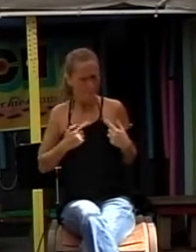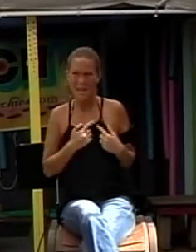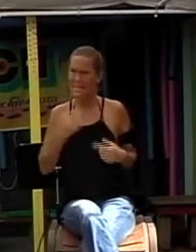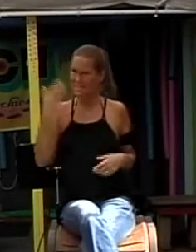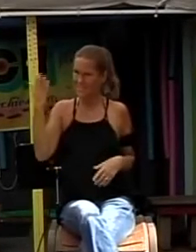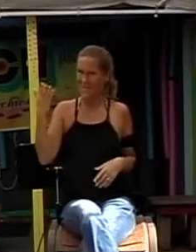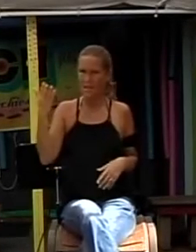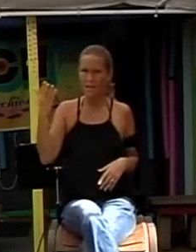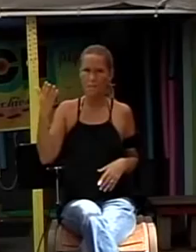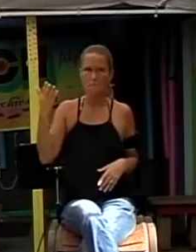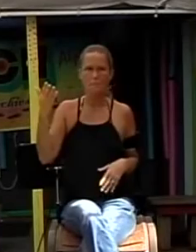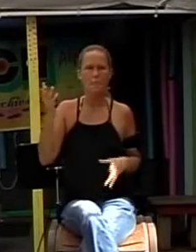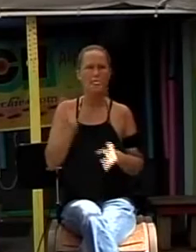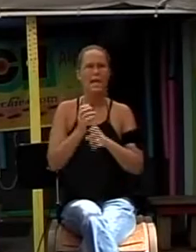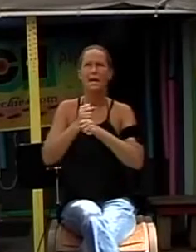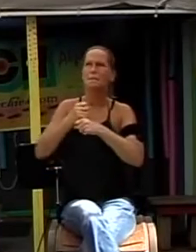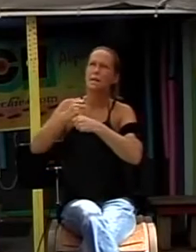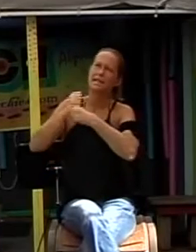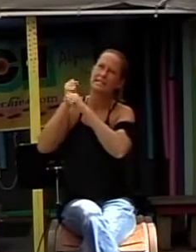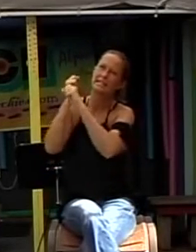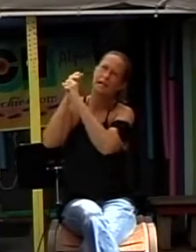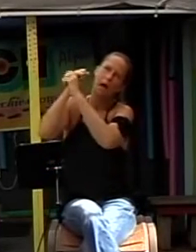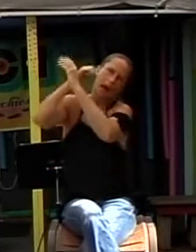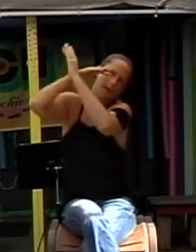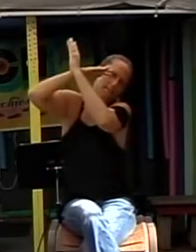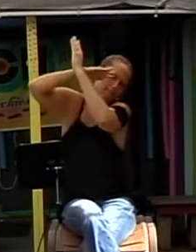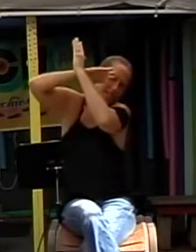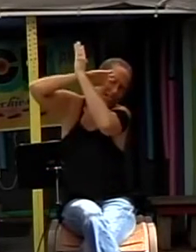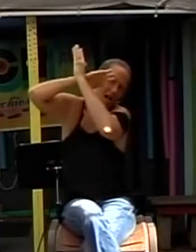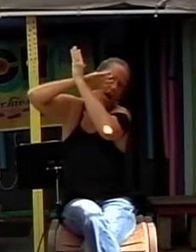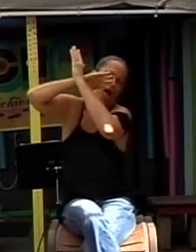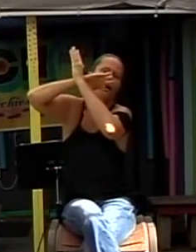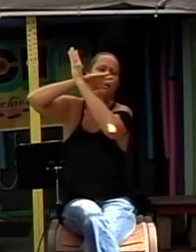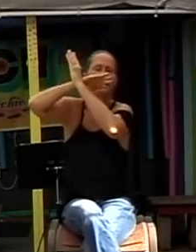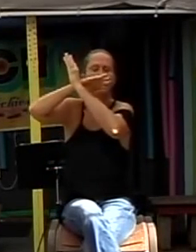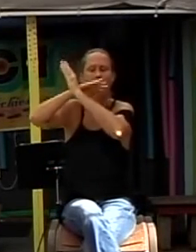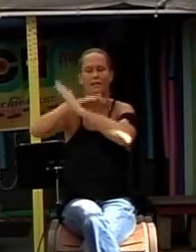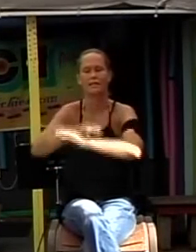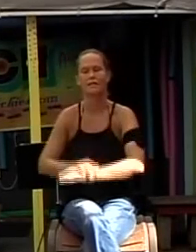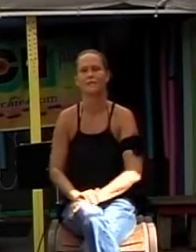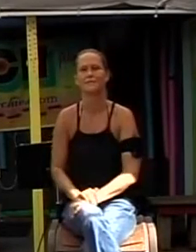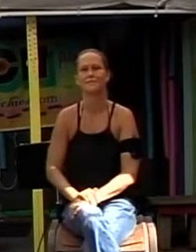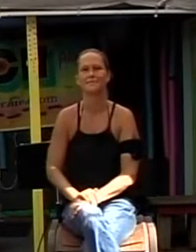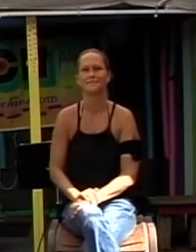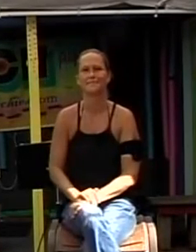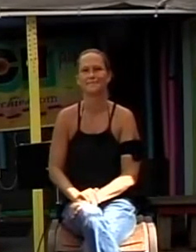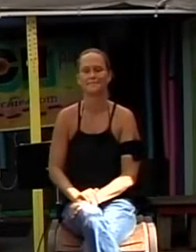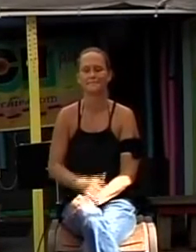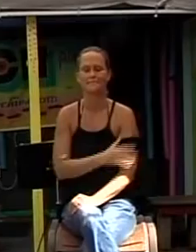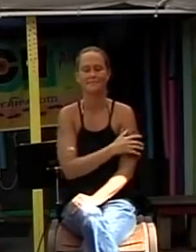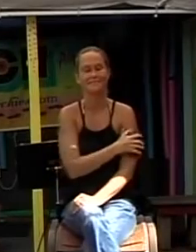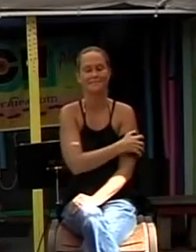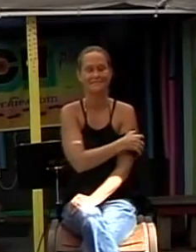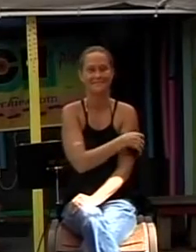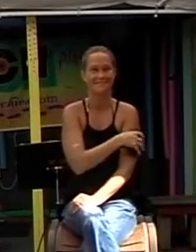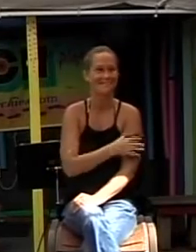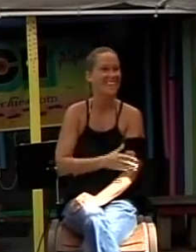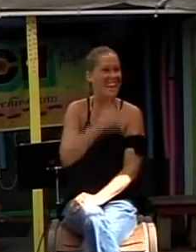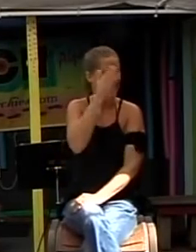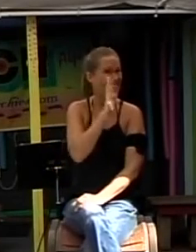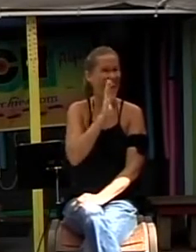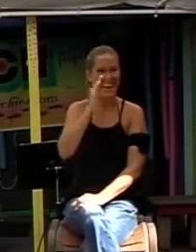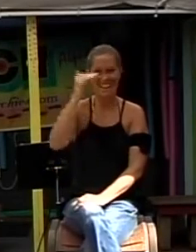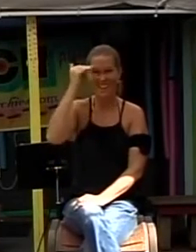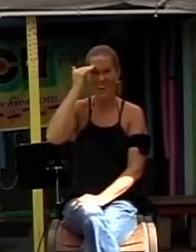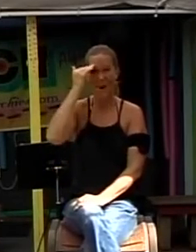him. And he feels your pain. It's not going to be easy. Oh, there he goes. You ever have a child that you say,